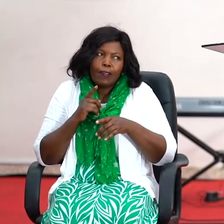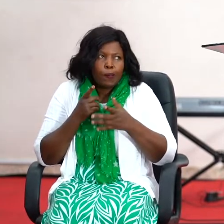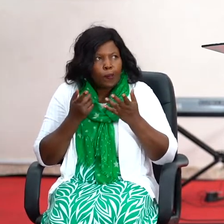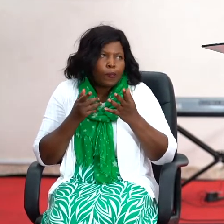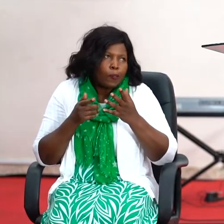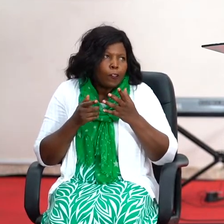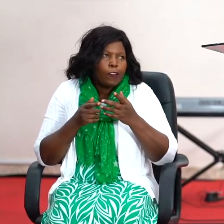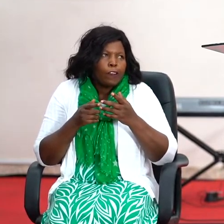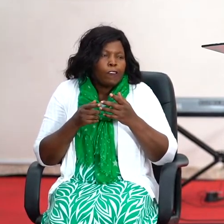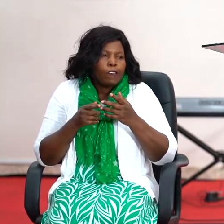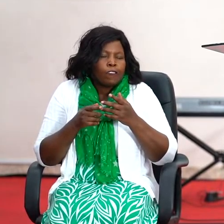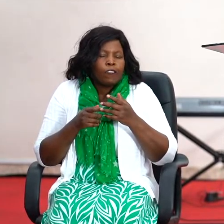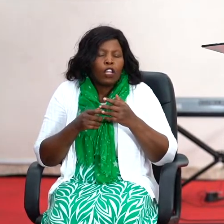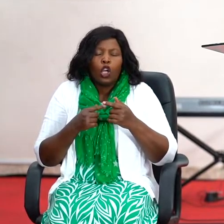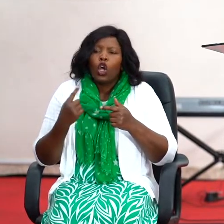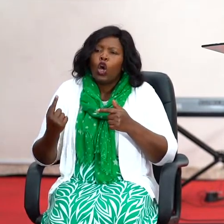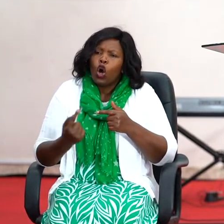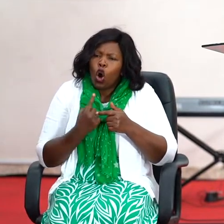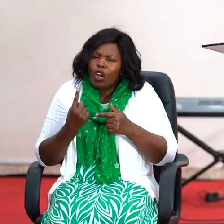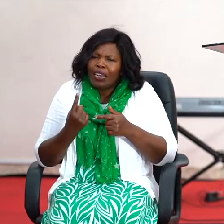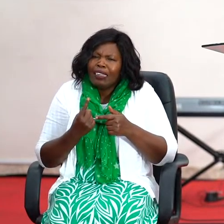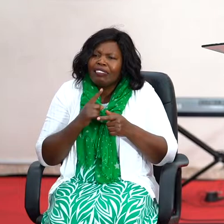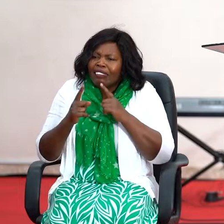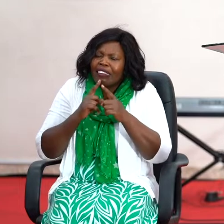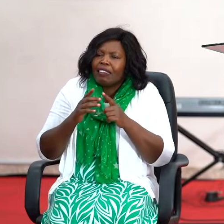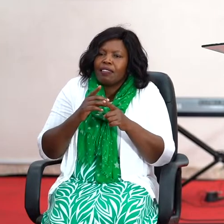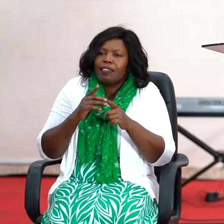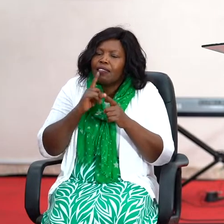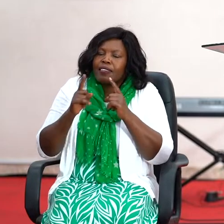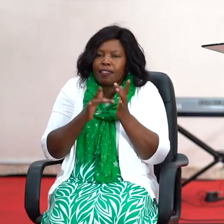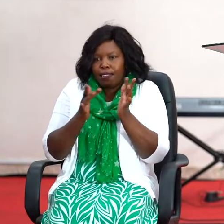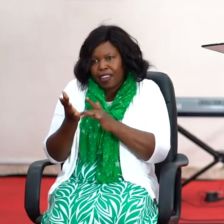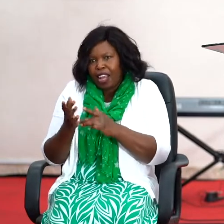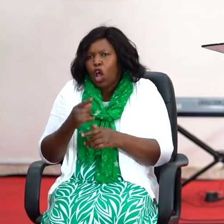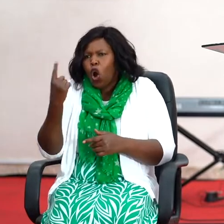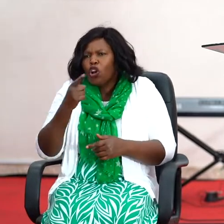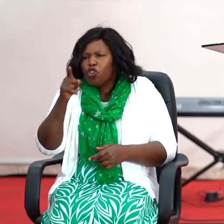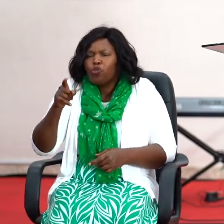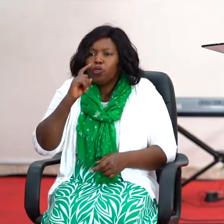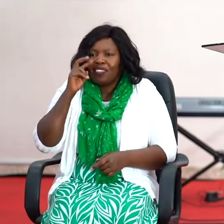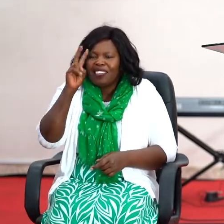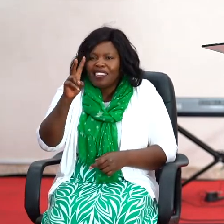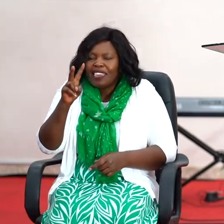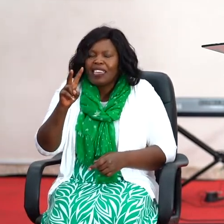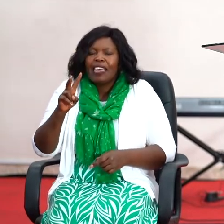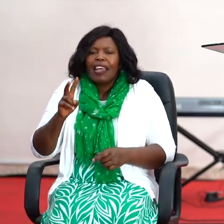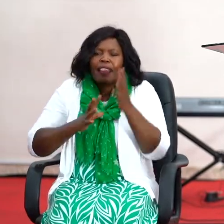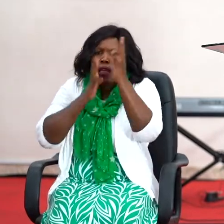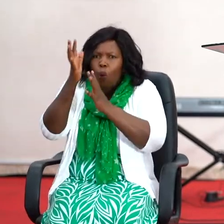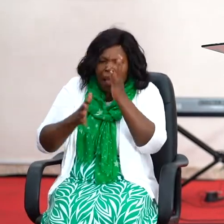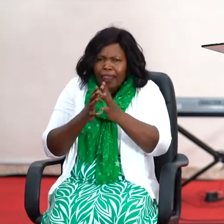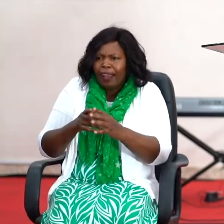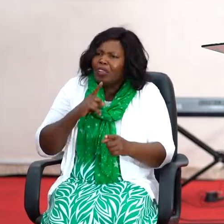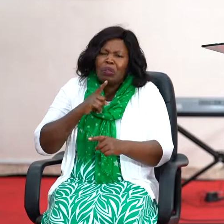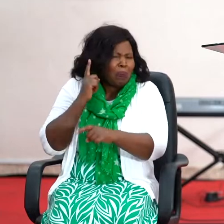Jesus replied, unless you people see miraculous signs and wonders, you will never believe. But you see, Jesus rebuked